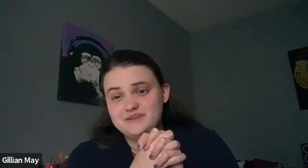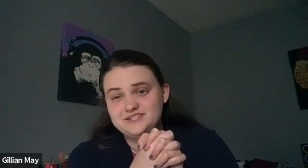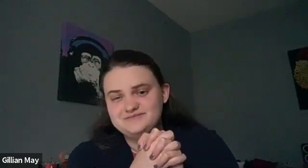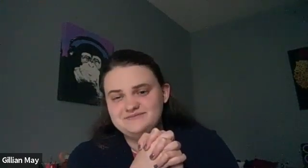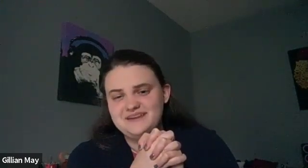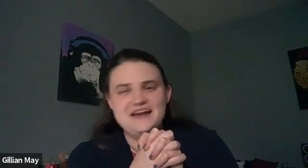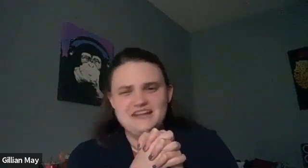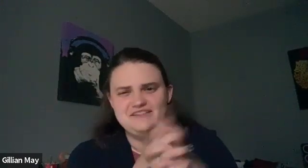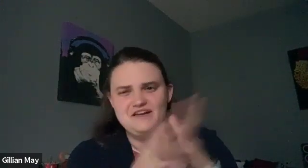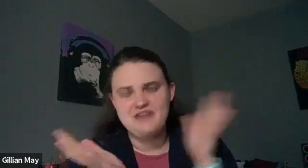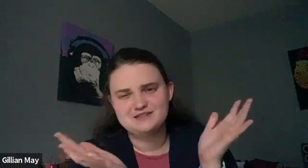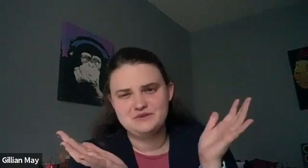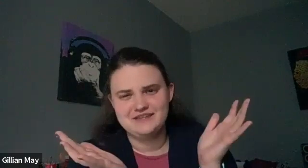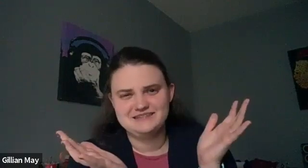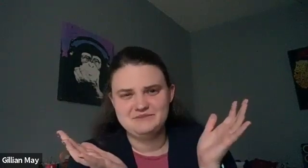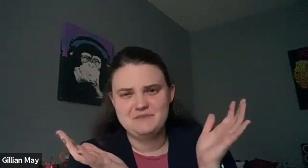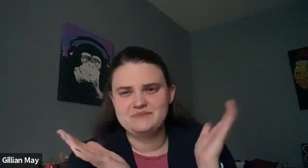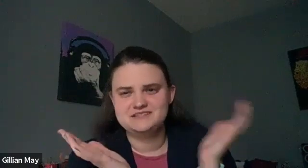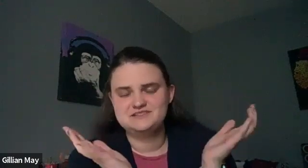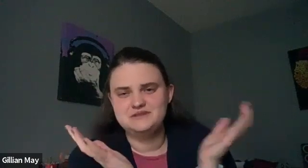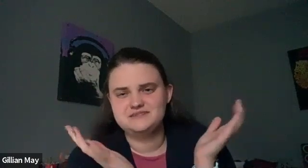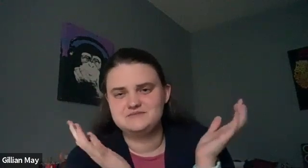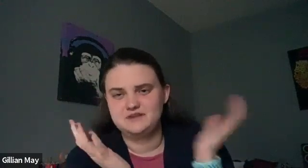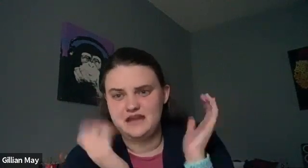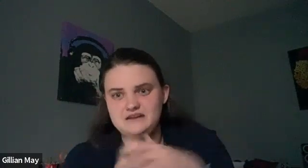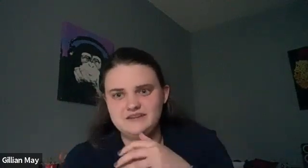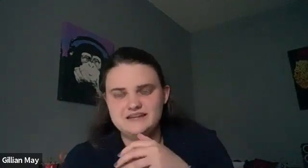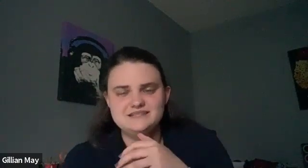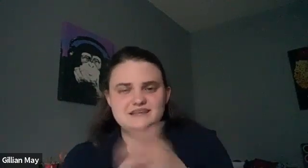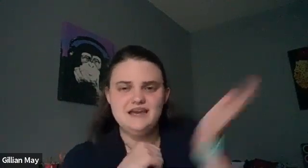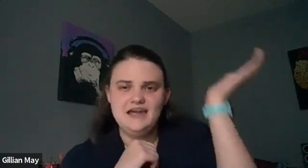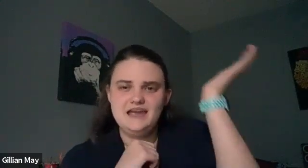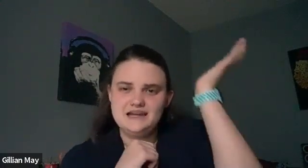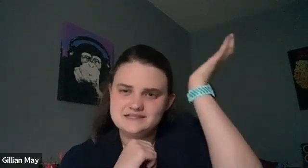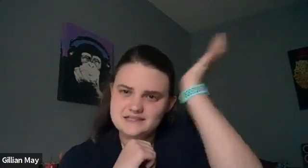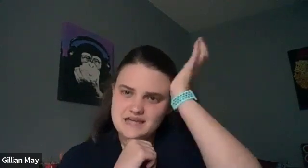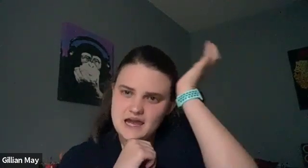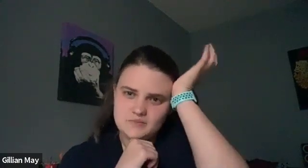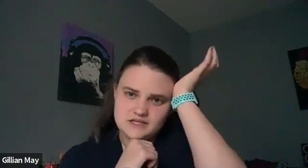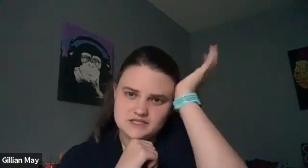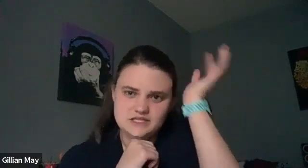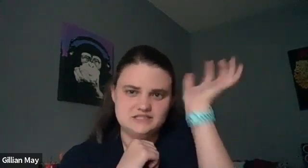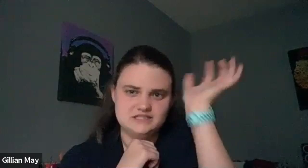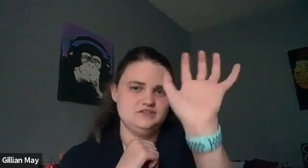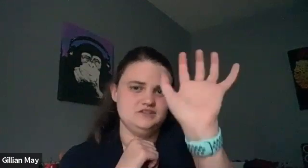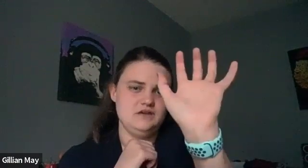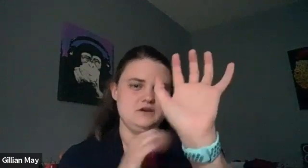cabbage. And I love how that's one that's hitting my mind, but it's also like the sign for like a head of lettuce, and it's cabbage. It's like, so you have your